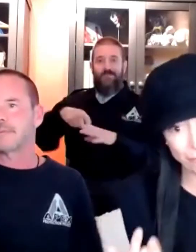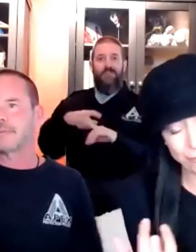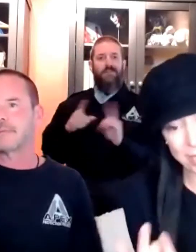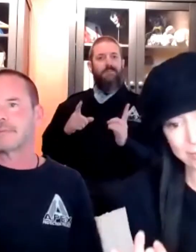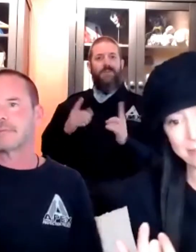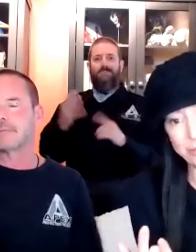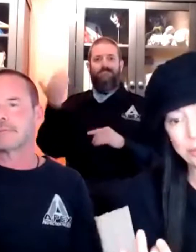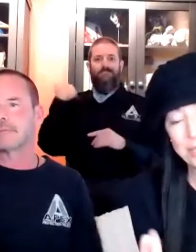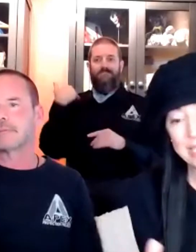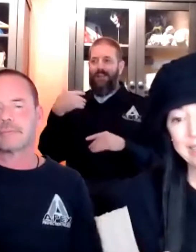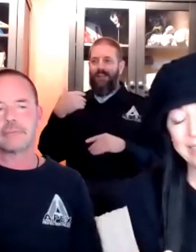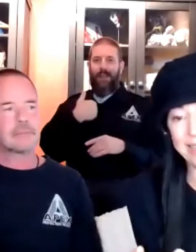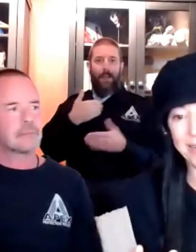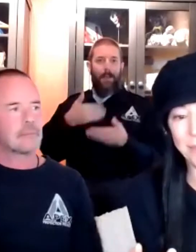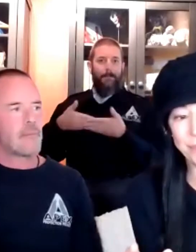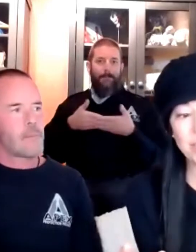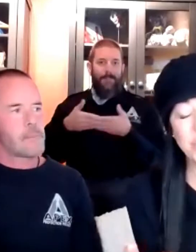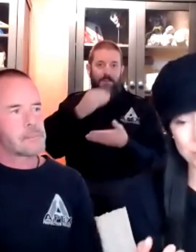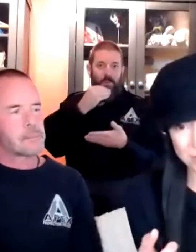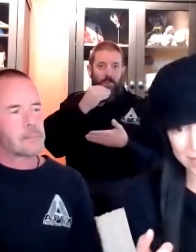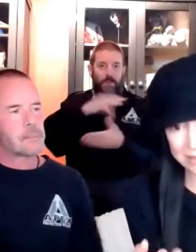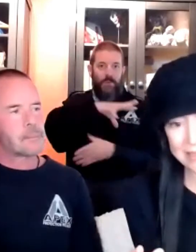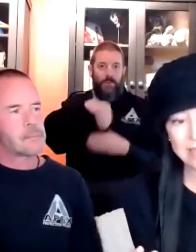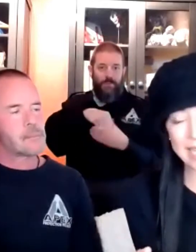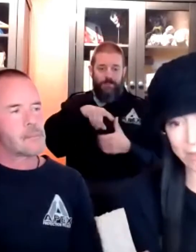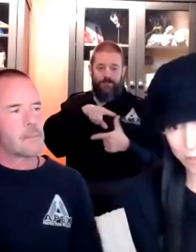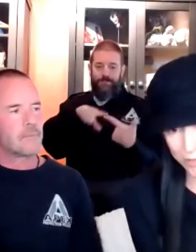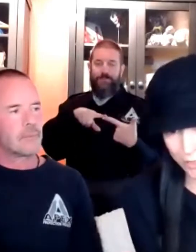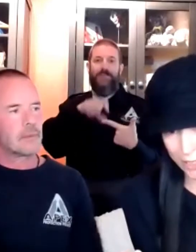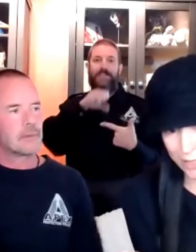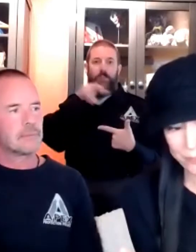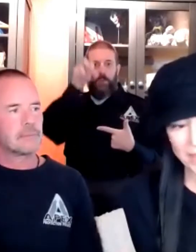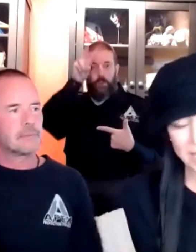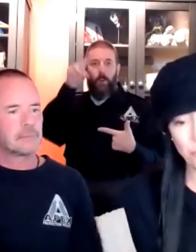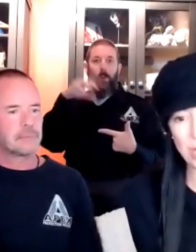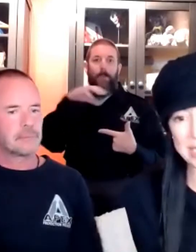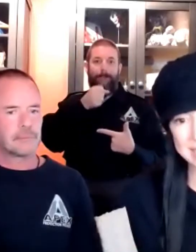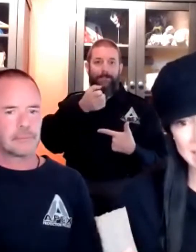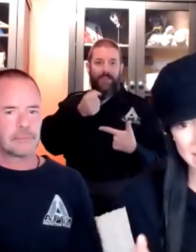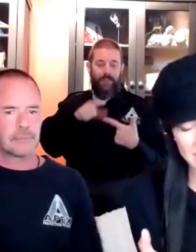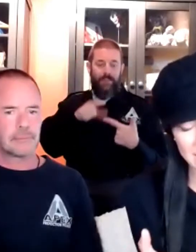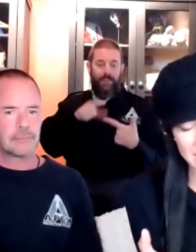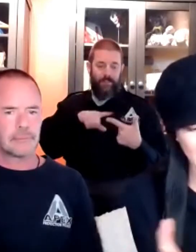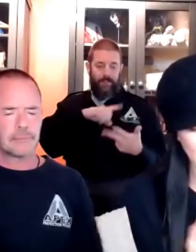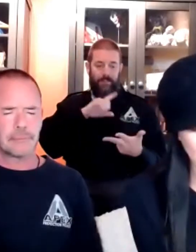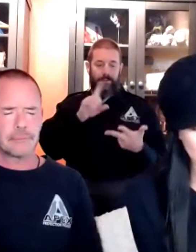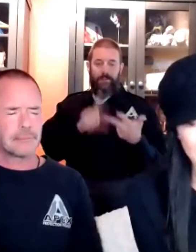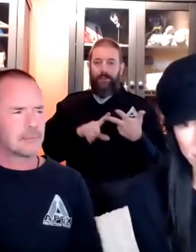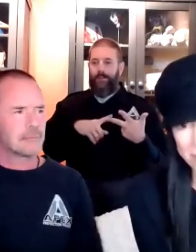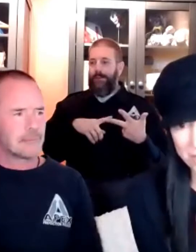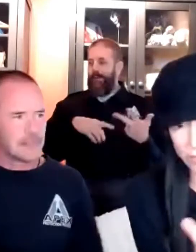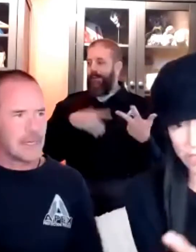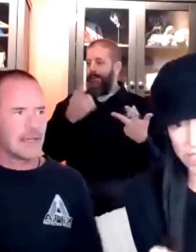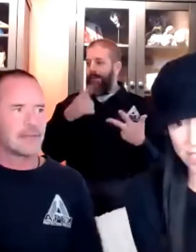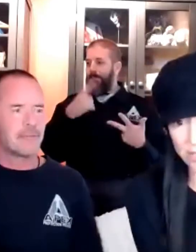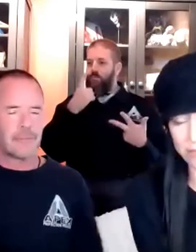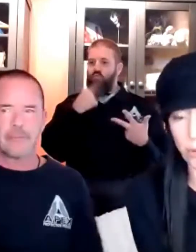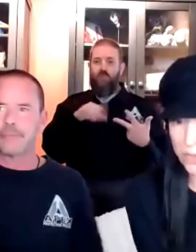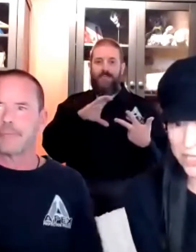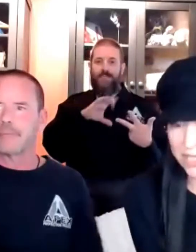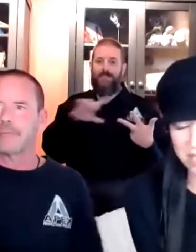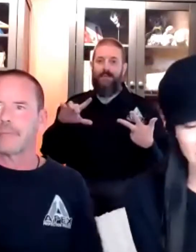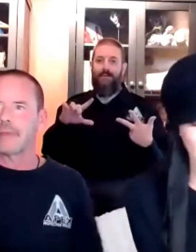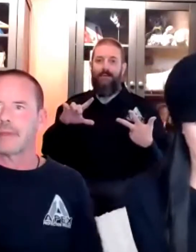beef, baby food, goat's milk, Caro syrup, red cell supplement, which is used